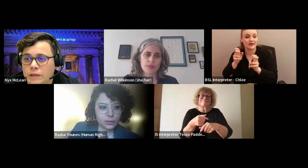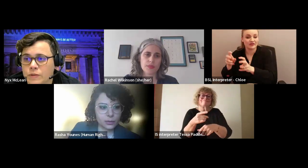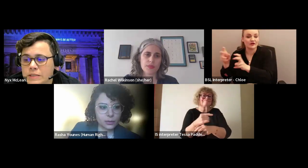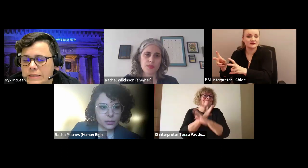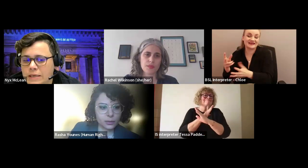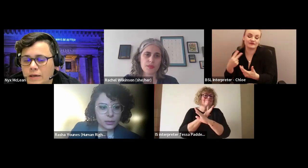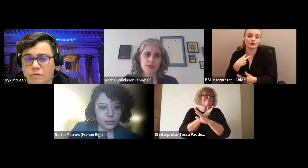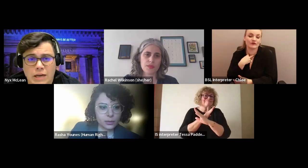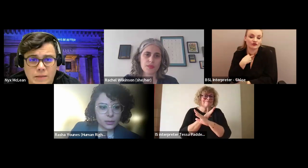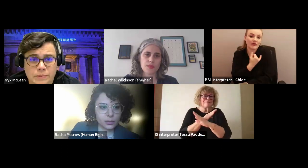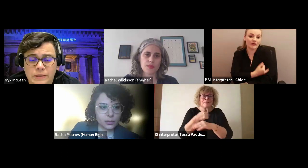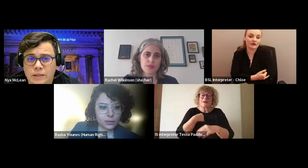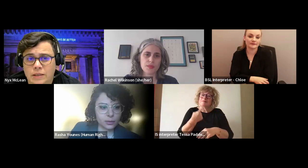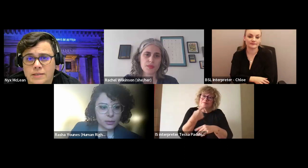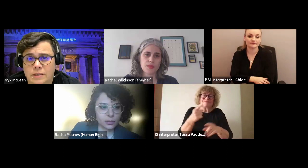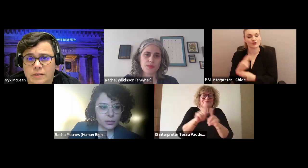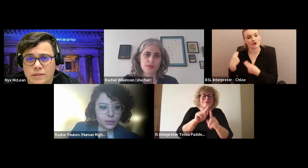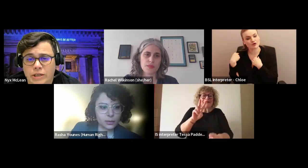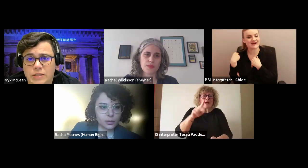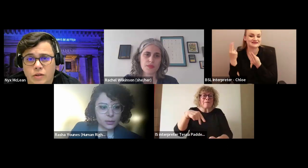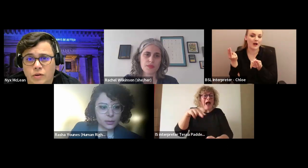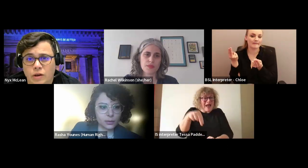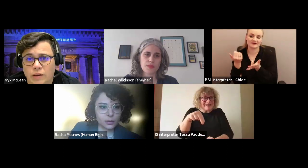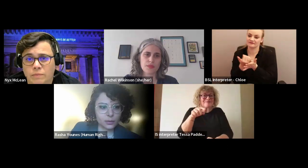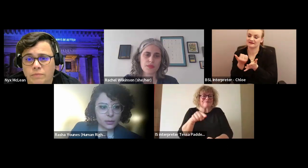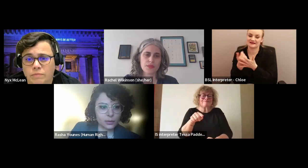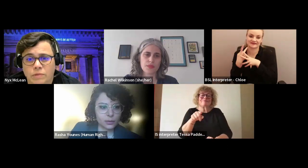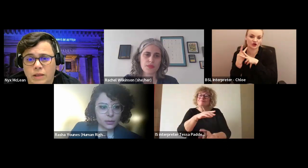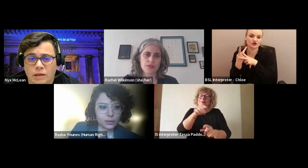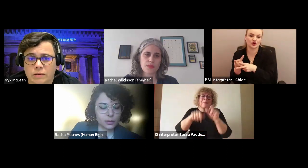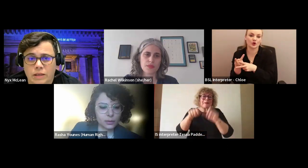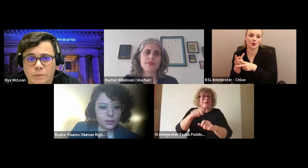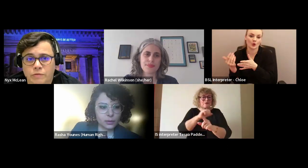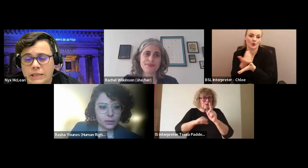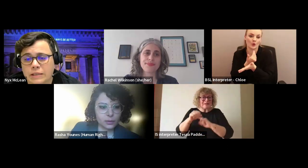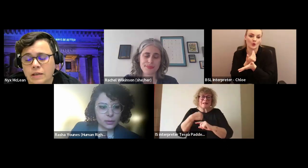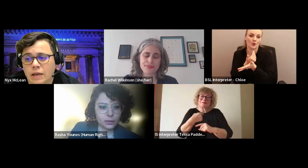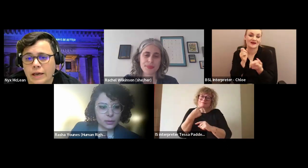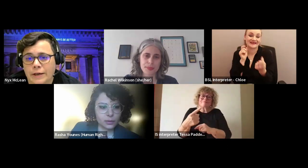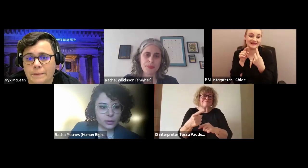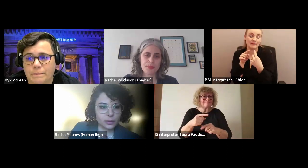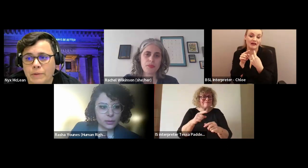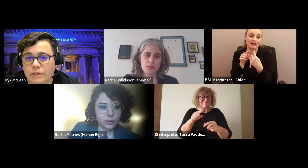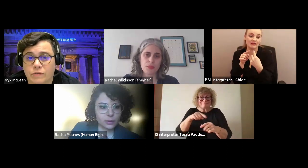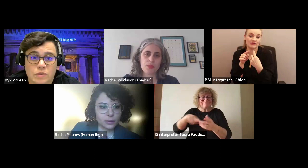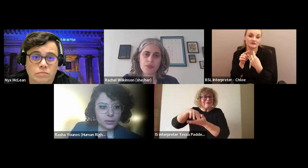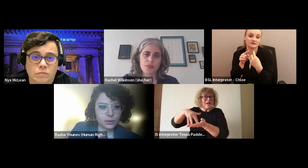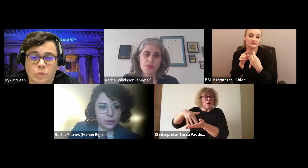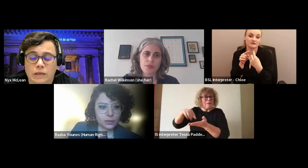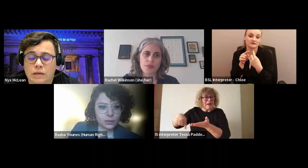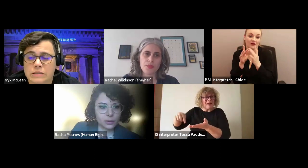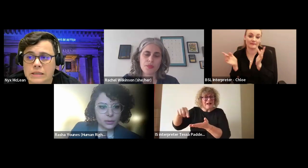know, like for instance, Rise Up is a great secure email provider. I've used